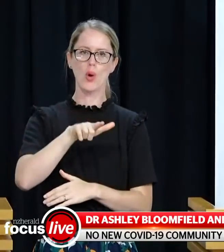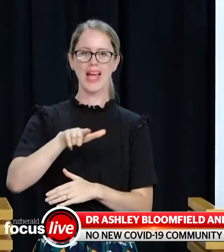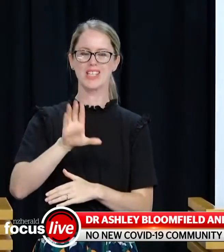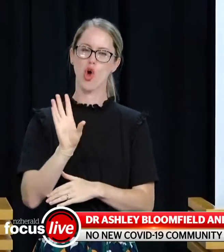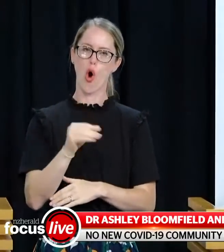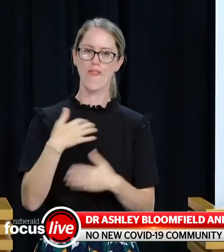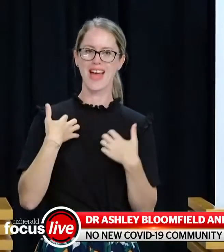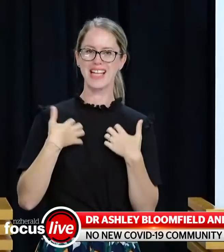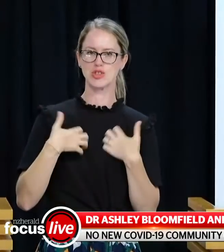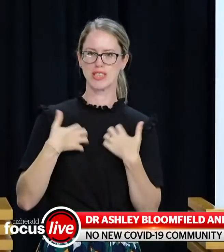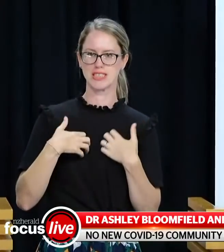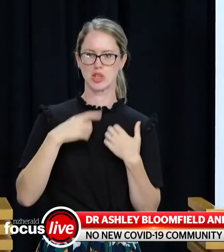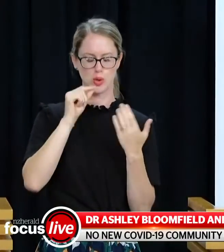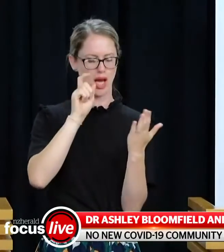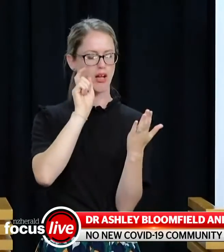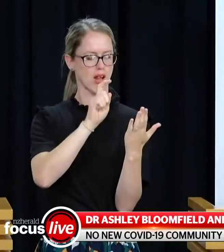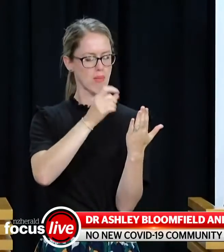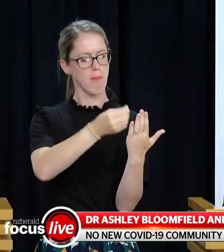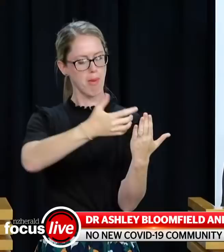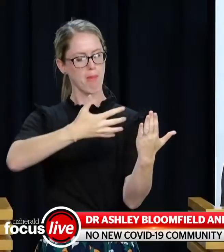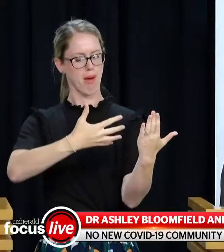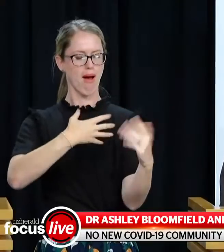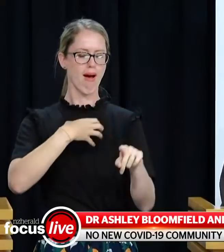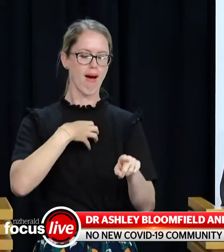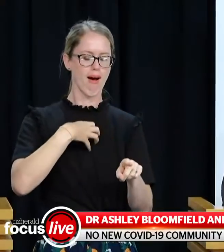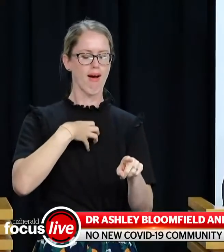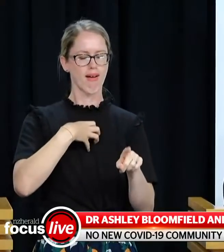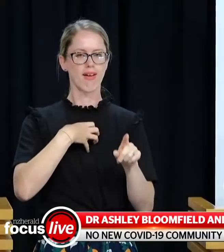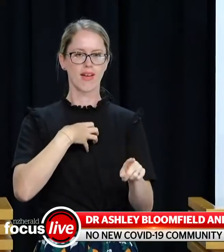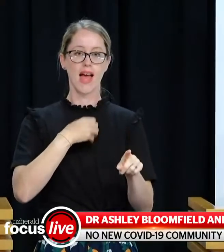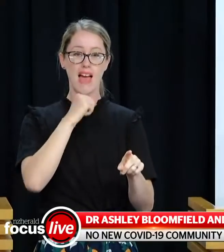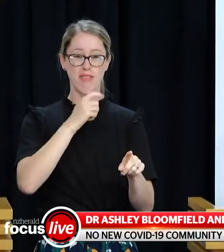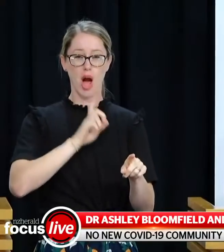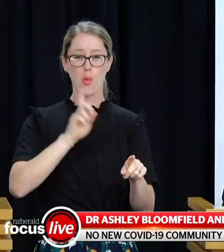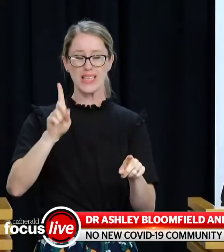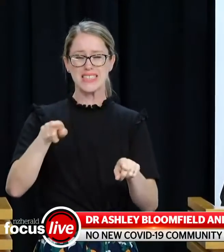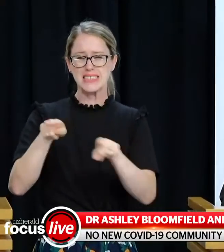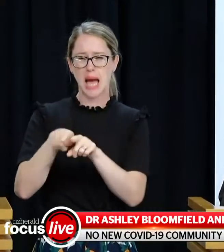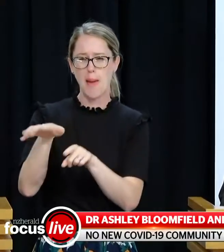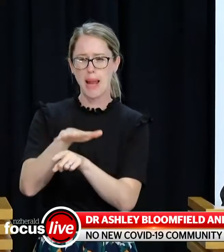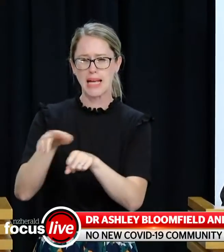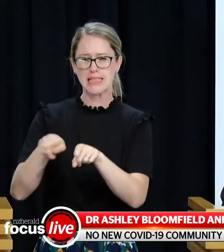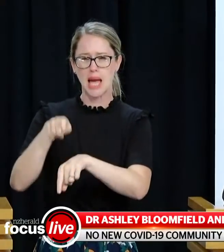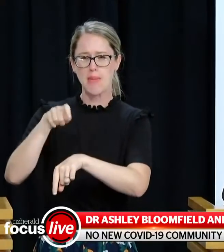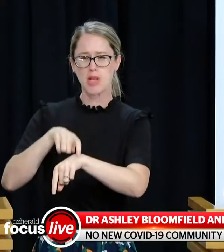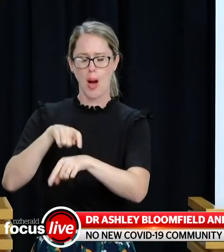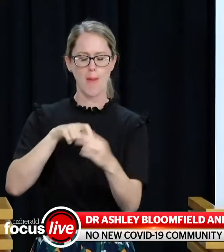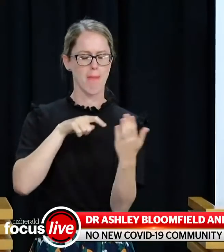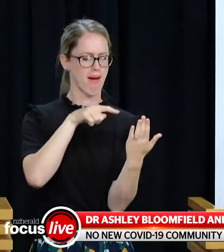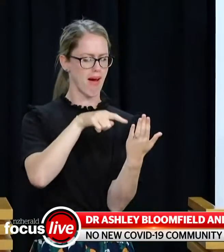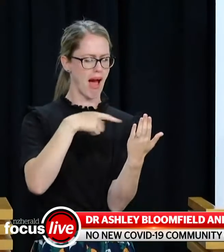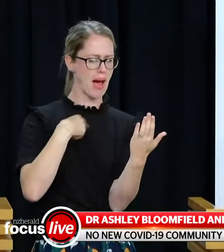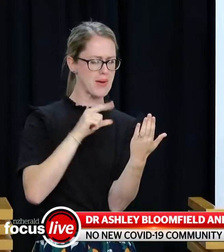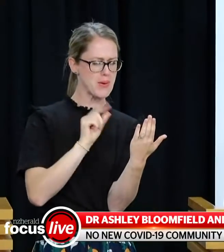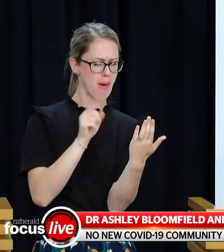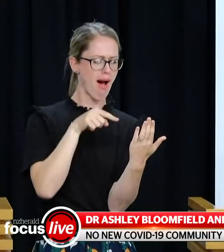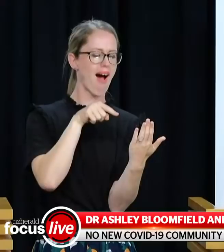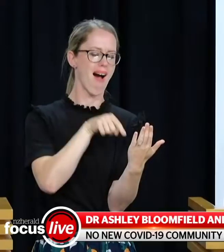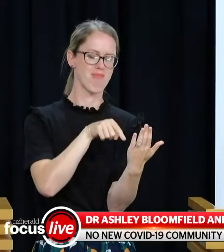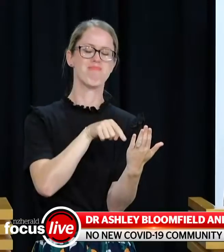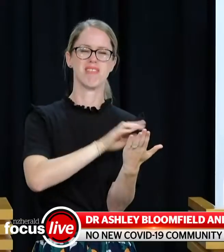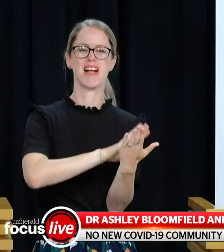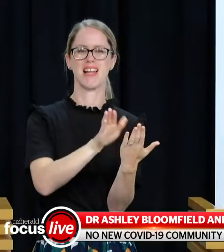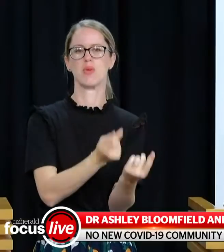This is something of a one-stop shop for people who may have been at those locations of interest, and includes clear instructions about what